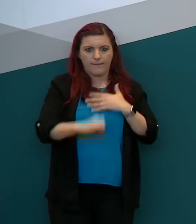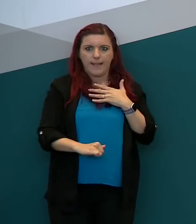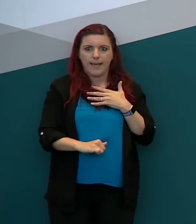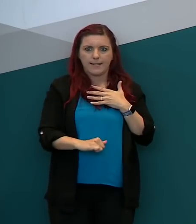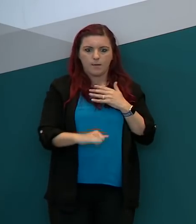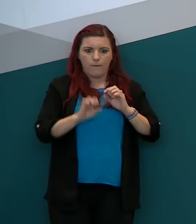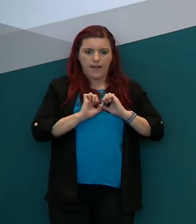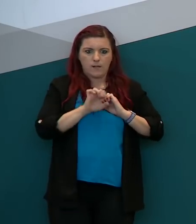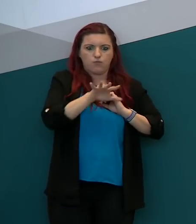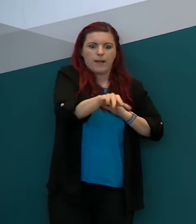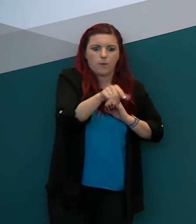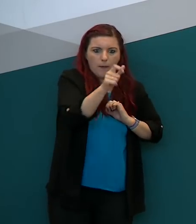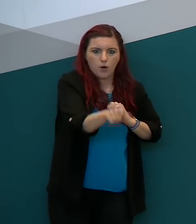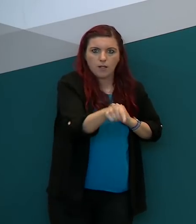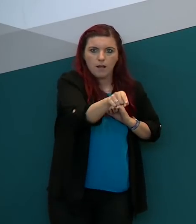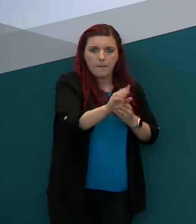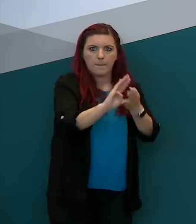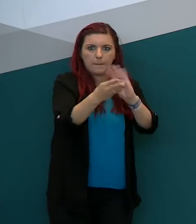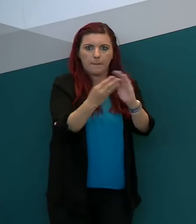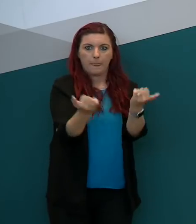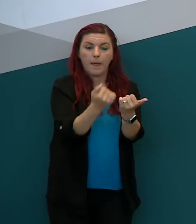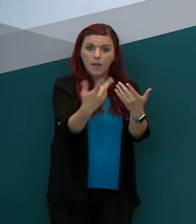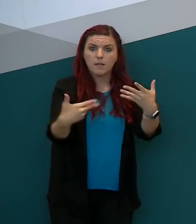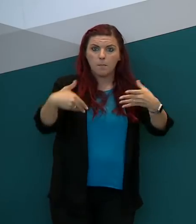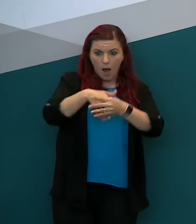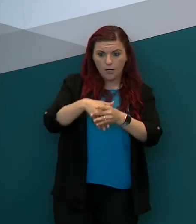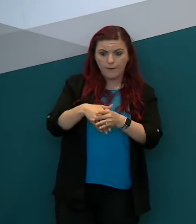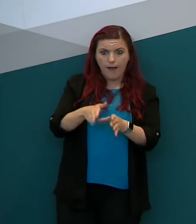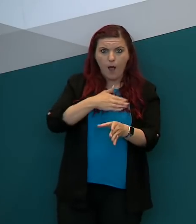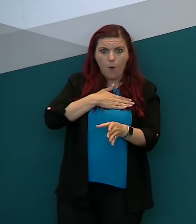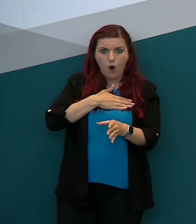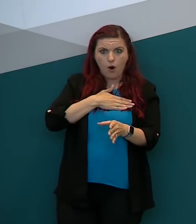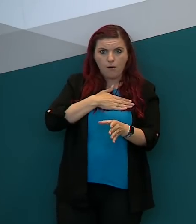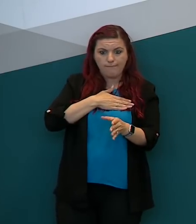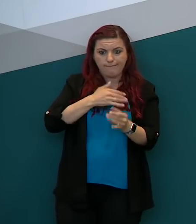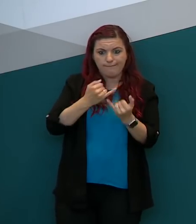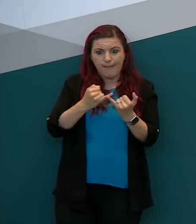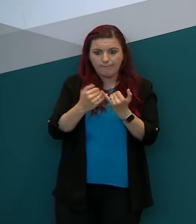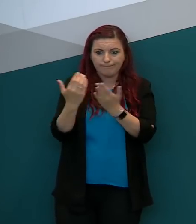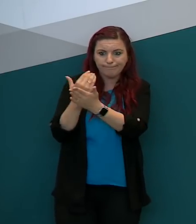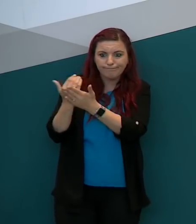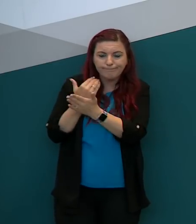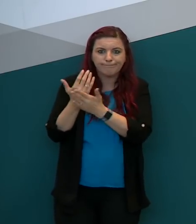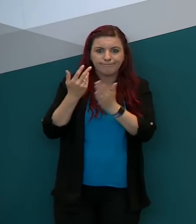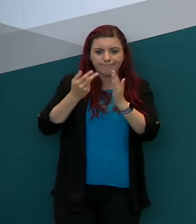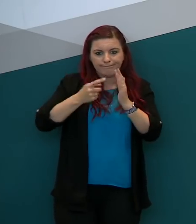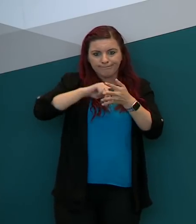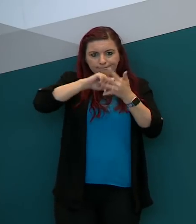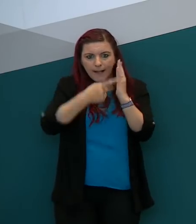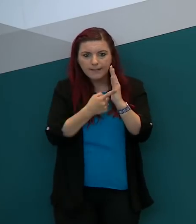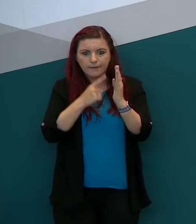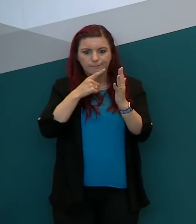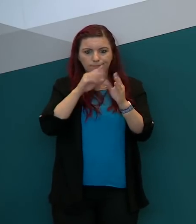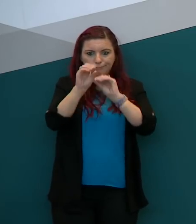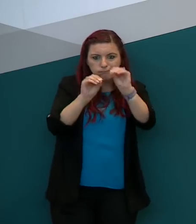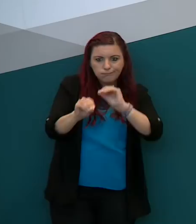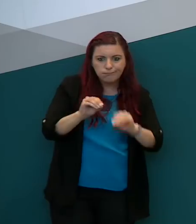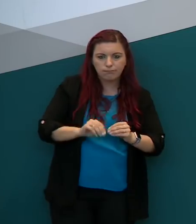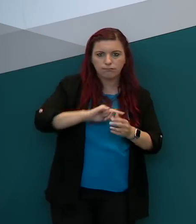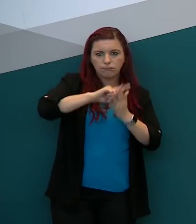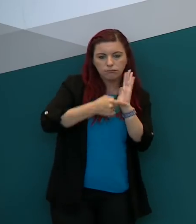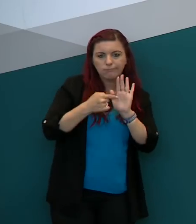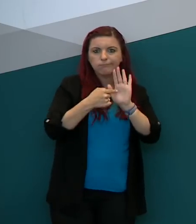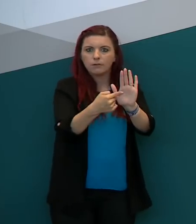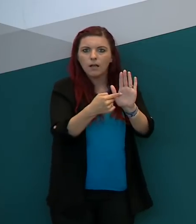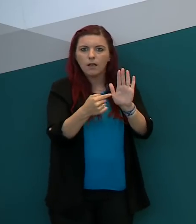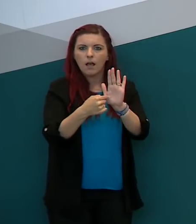that's part of the modelling? It forms part of the modelling, and it's part of the if you like, the data that's looked at there, the modelling data, and there is a table